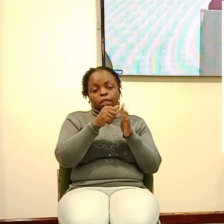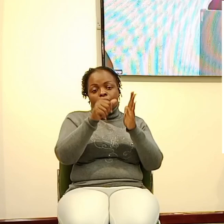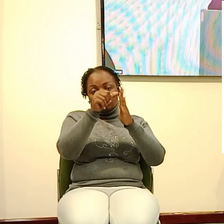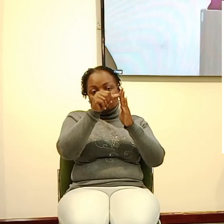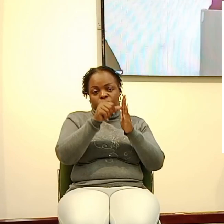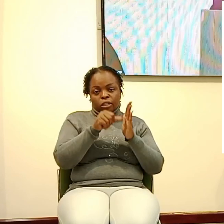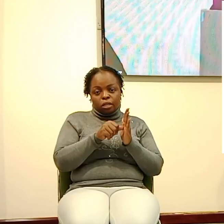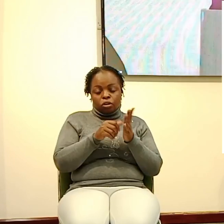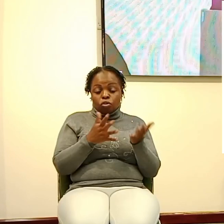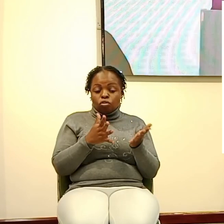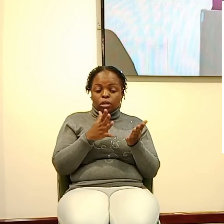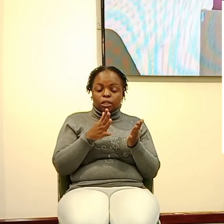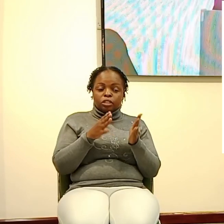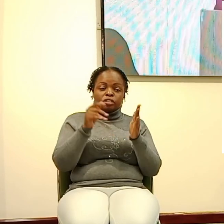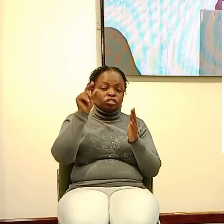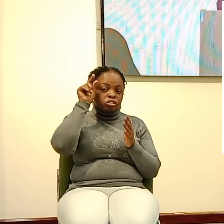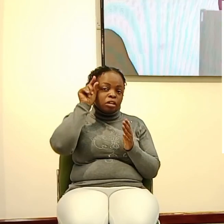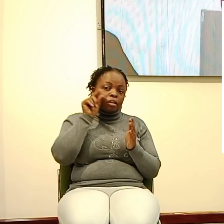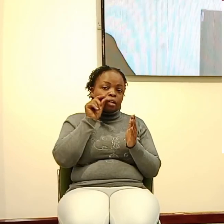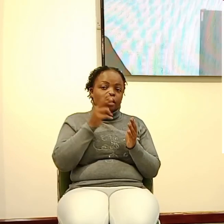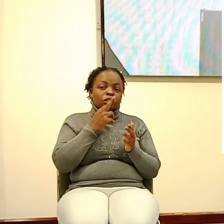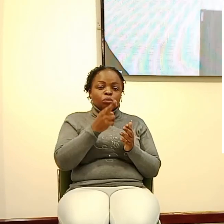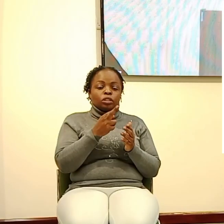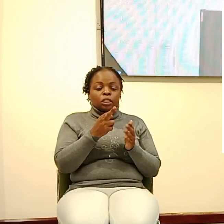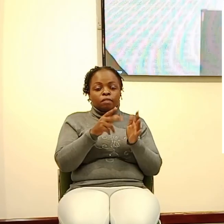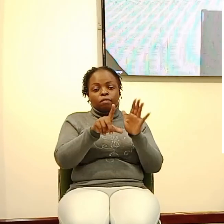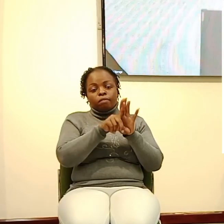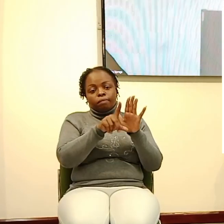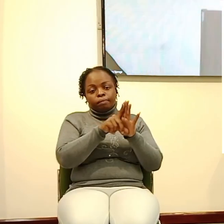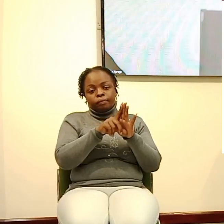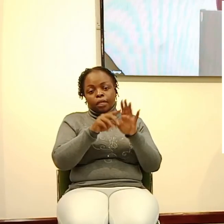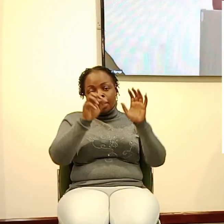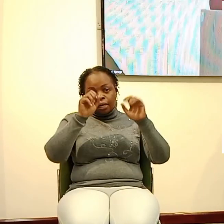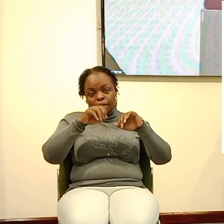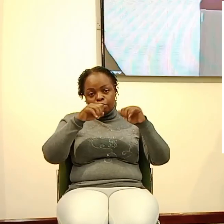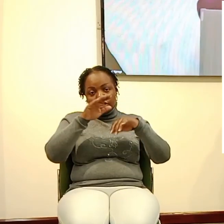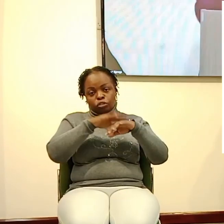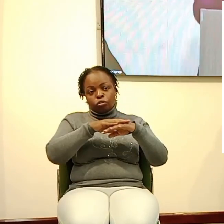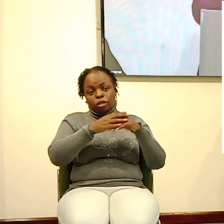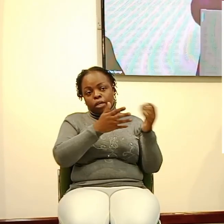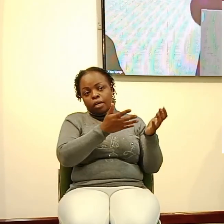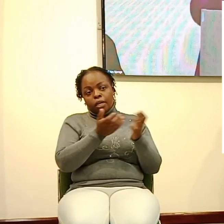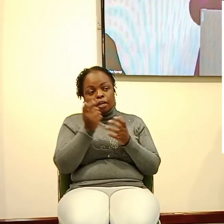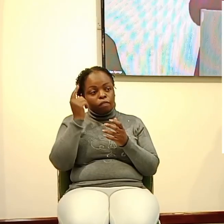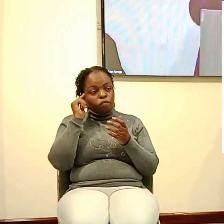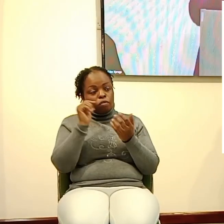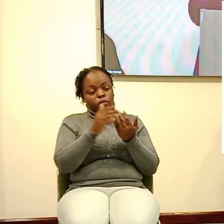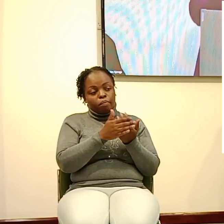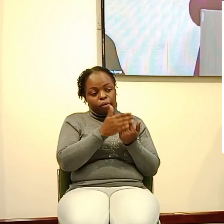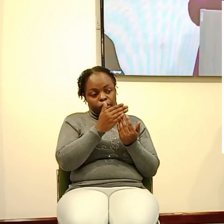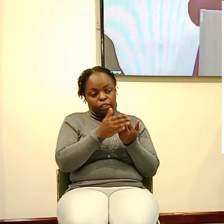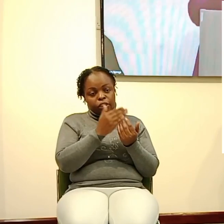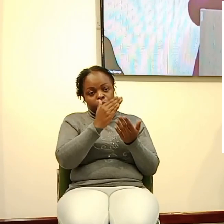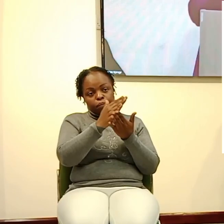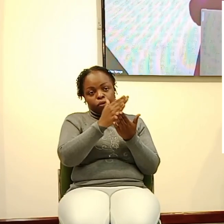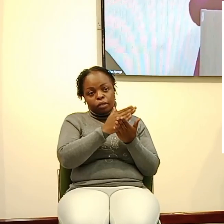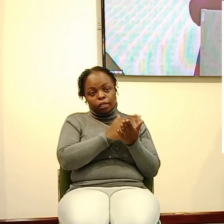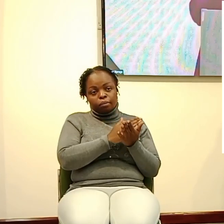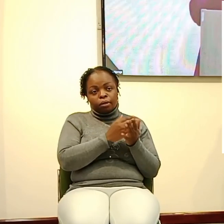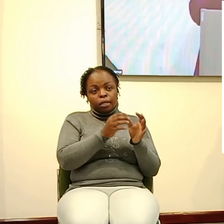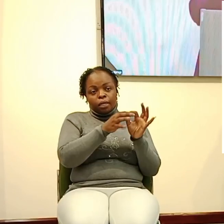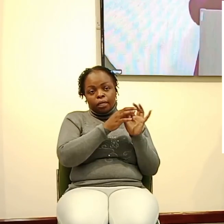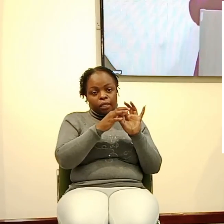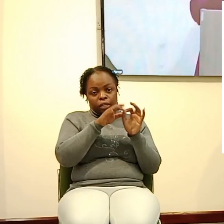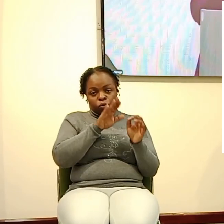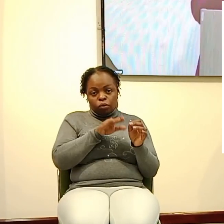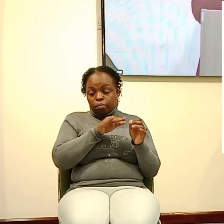agenda for gender-responsive legislation, agreement on the need for a mentorship program linking women